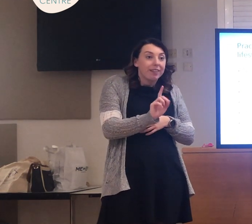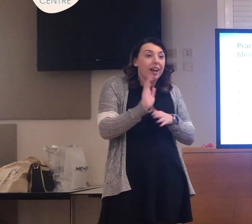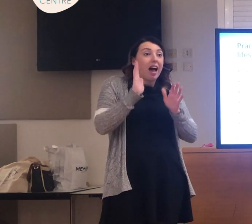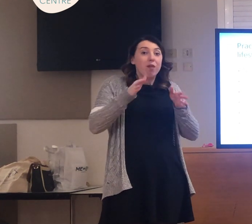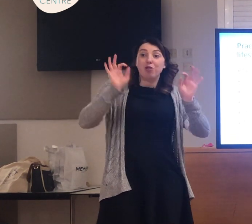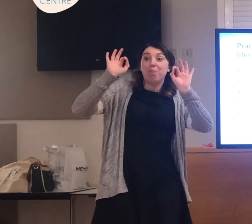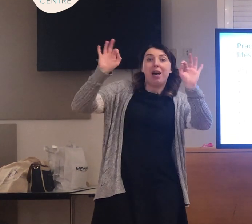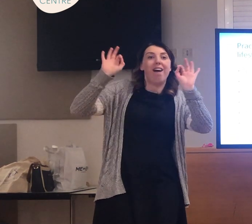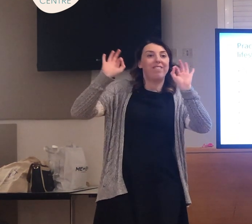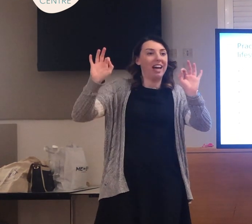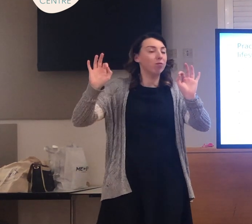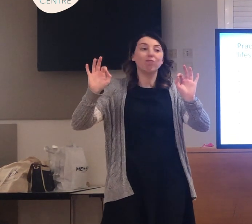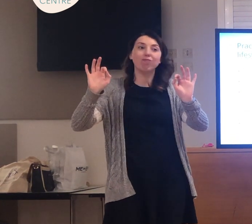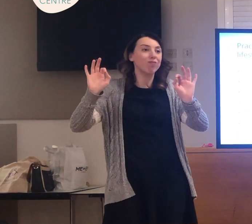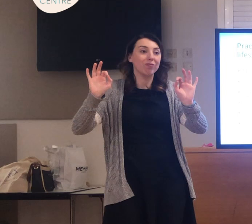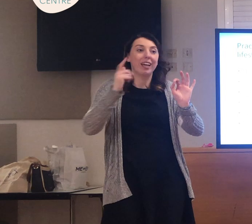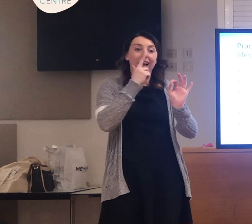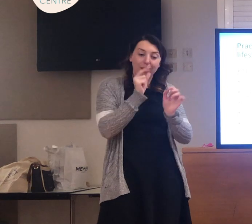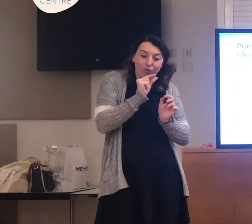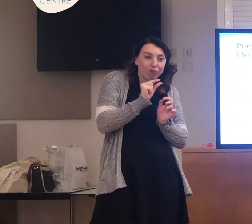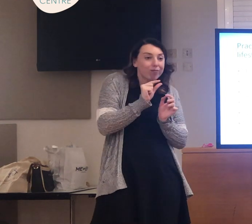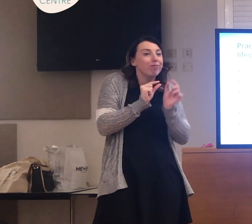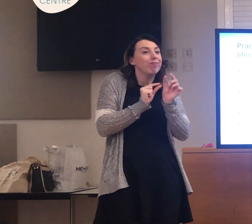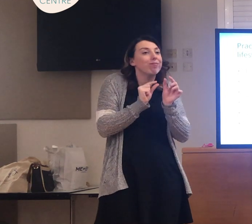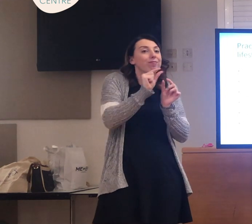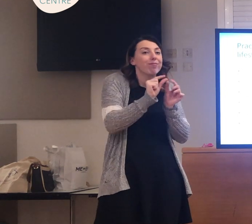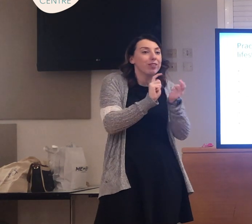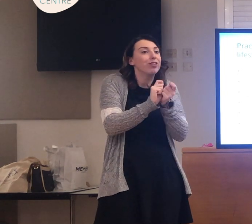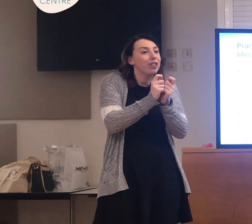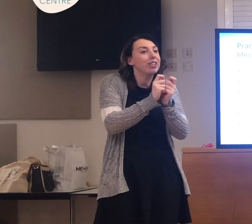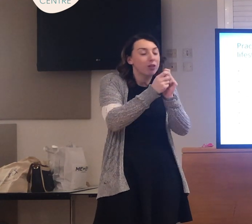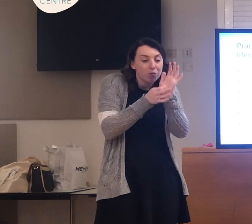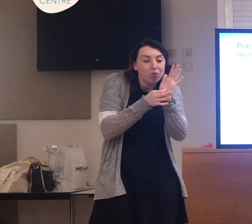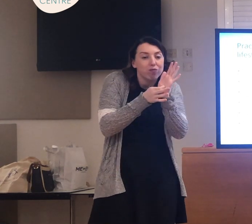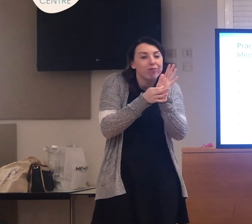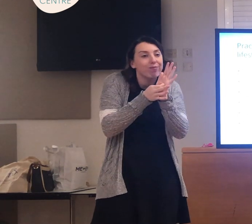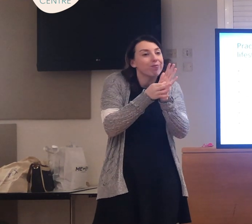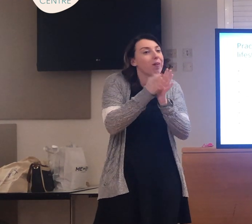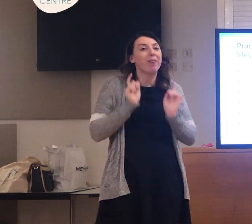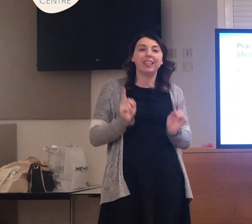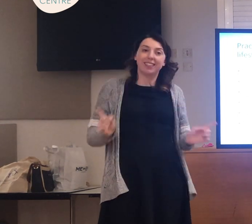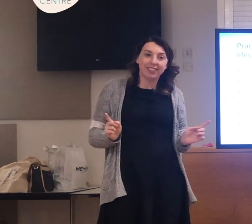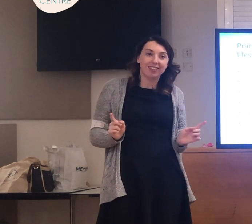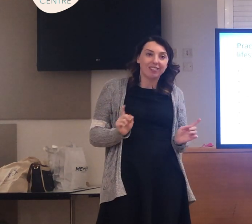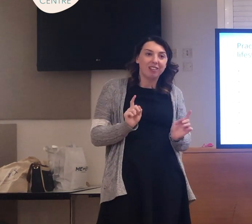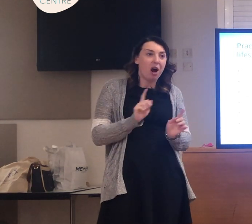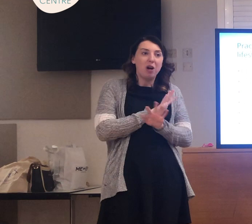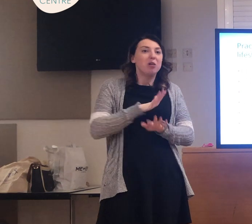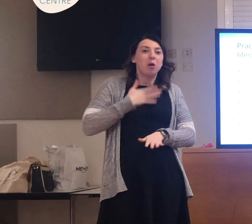be perfect to turn that around. You just have to be a bit better. So I am not interested